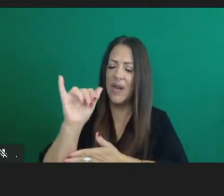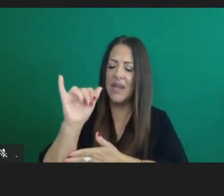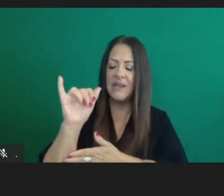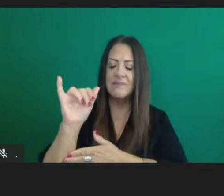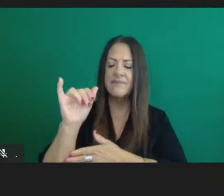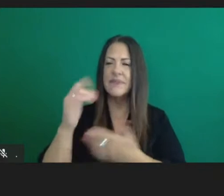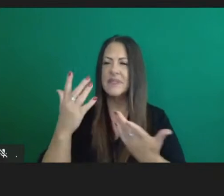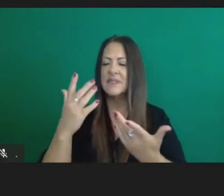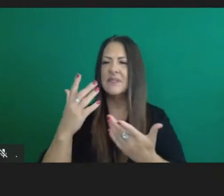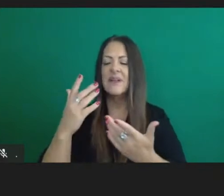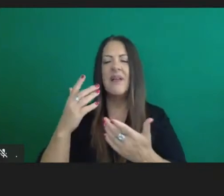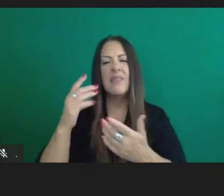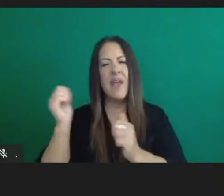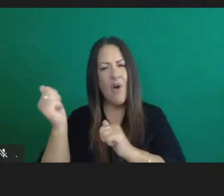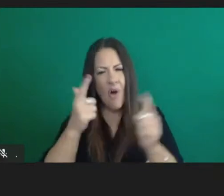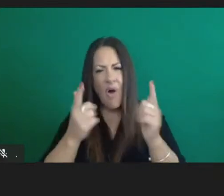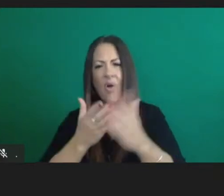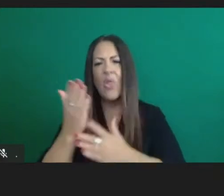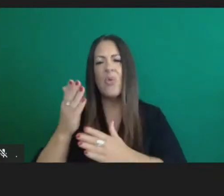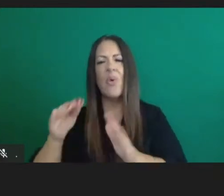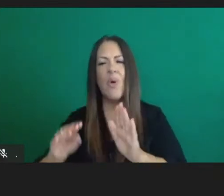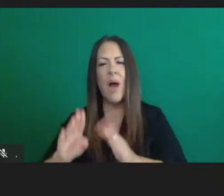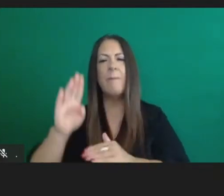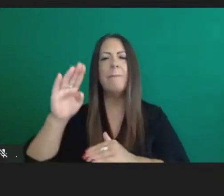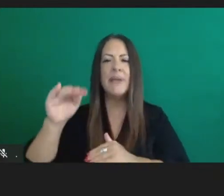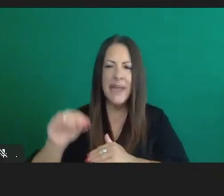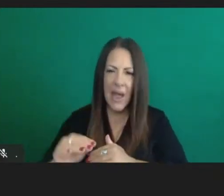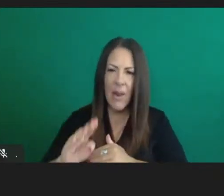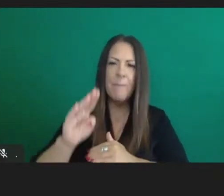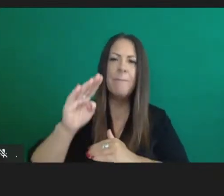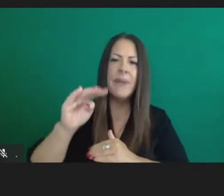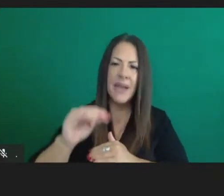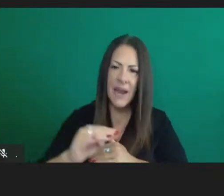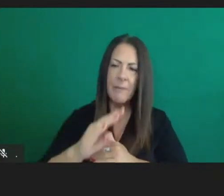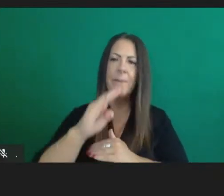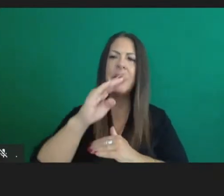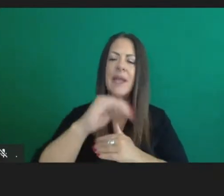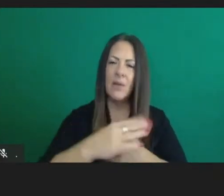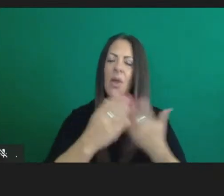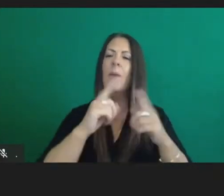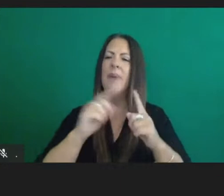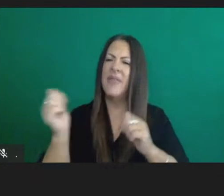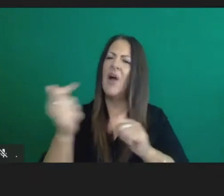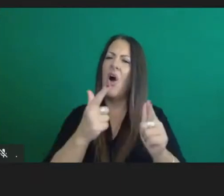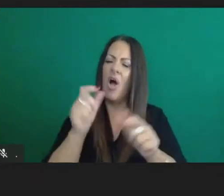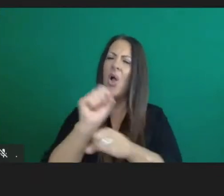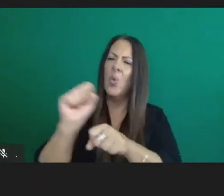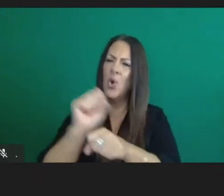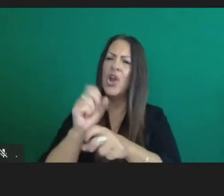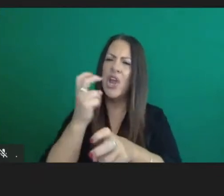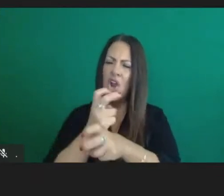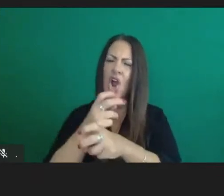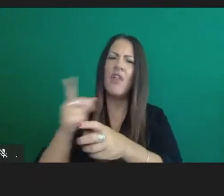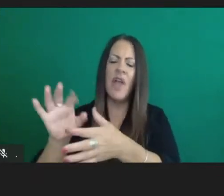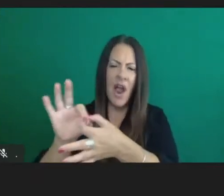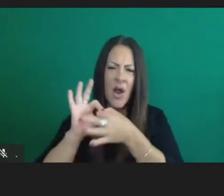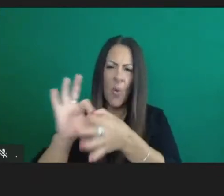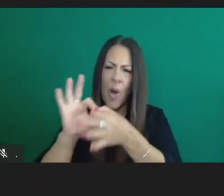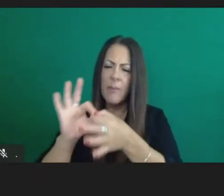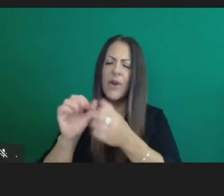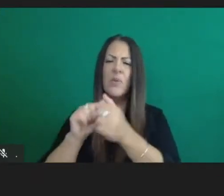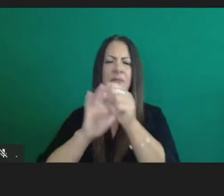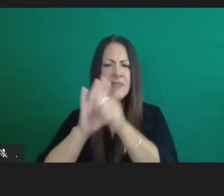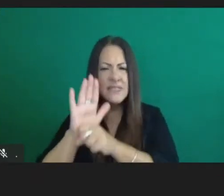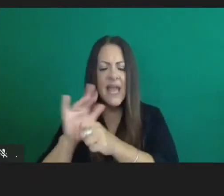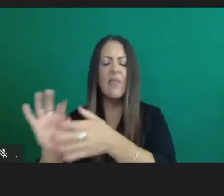and down, and they're all working through it in their own unique ways with the support of the state and their local public health leaders,